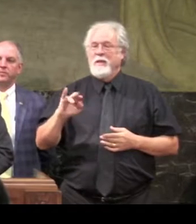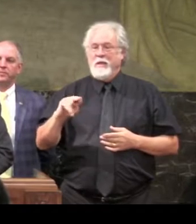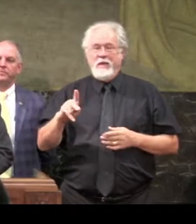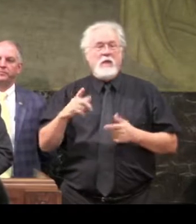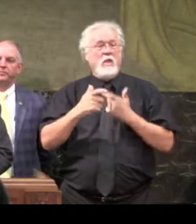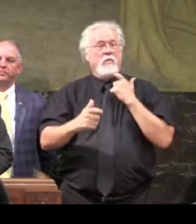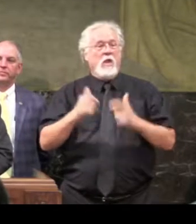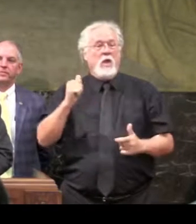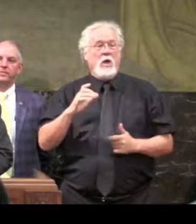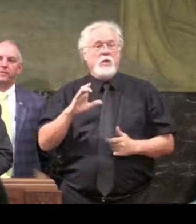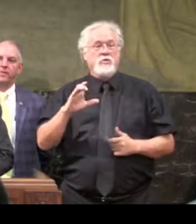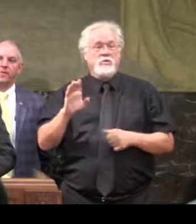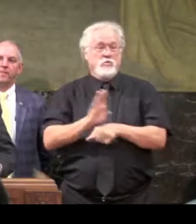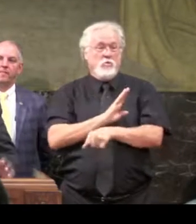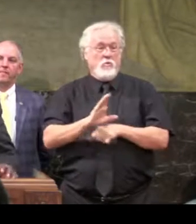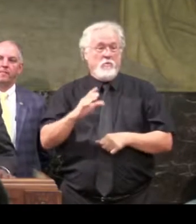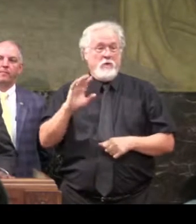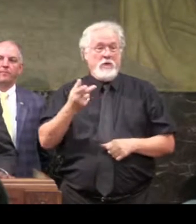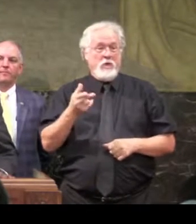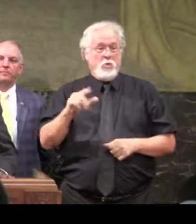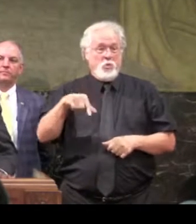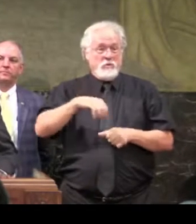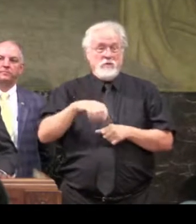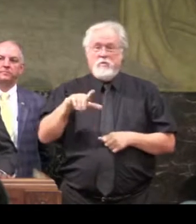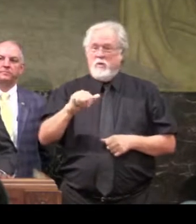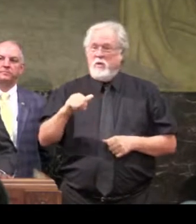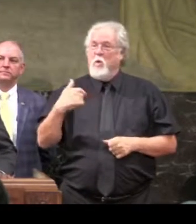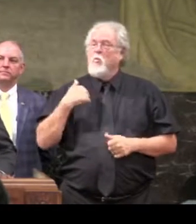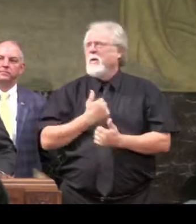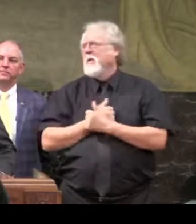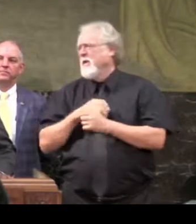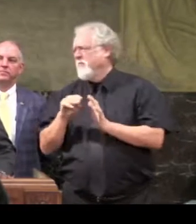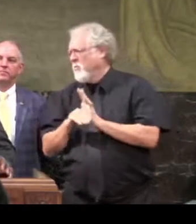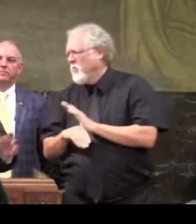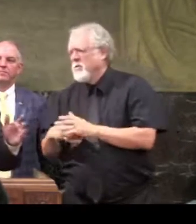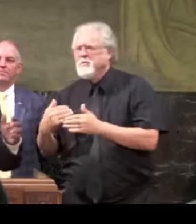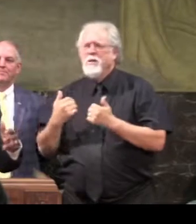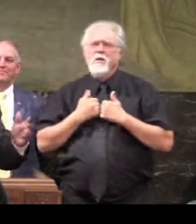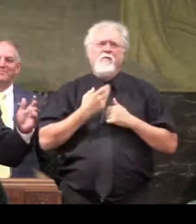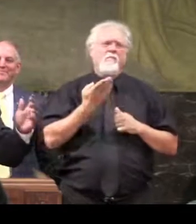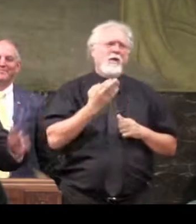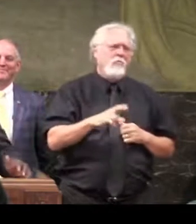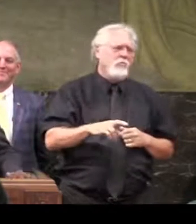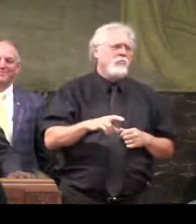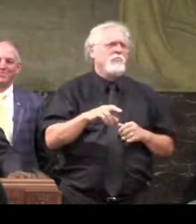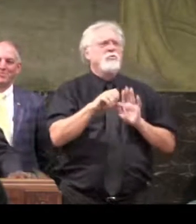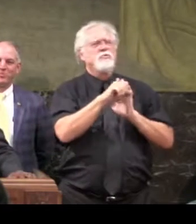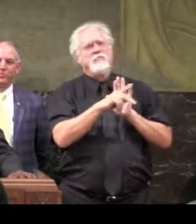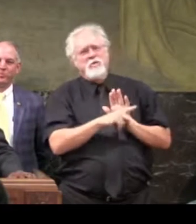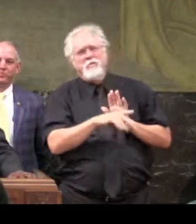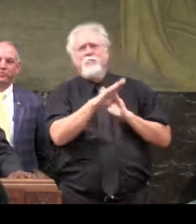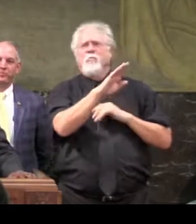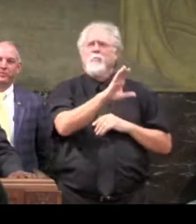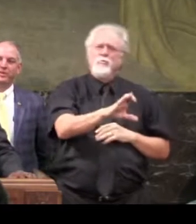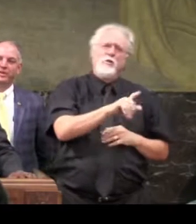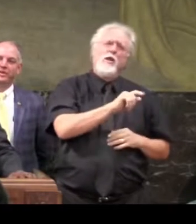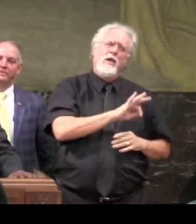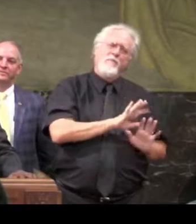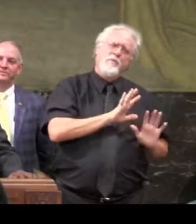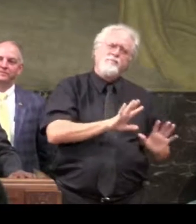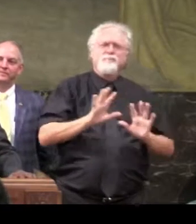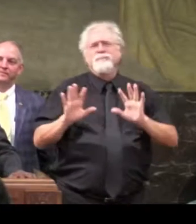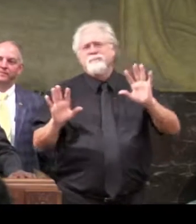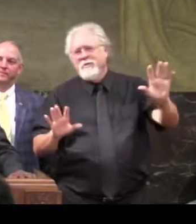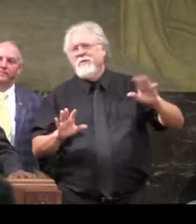corporate headquarters in the state of Louisiana. We're proud of that. We love New Orleans, we love Baton Rouge, we love Shreveport and Bossier, Lafayette, and all the other great